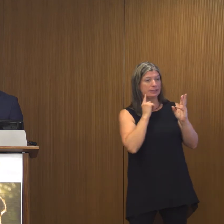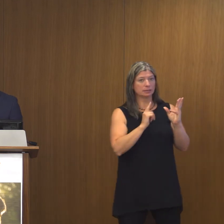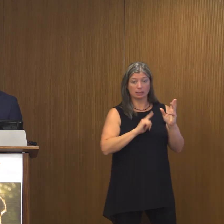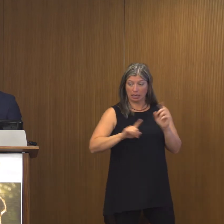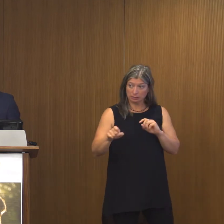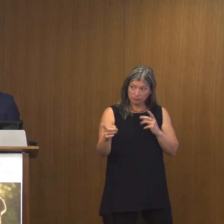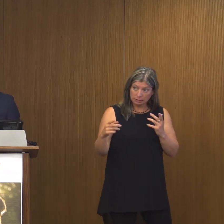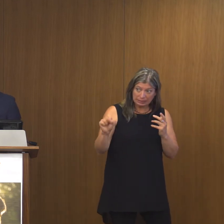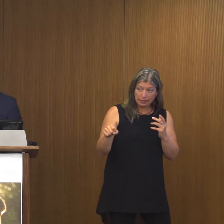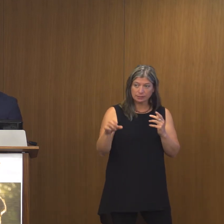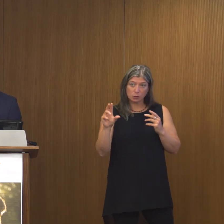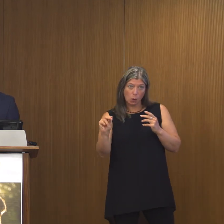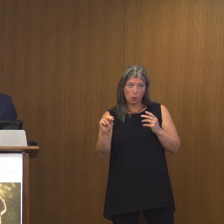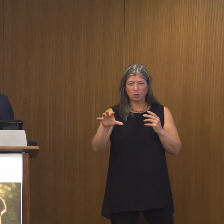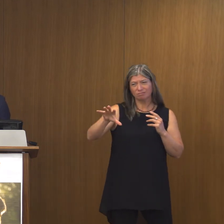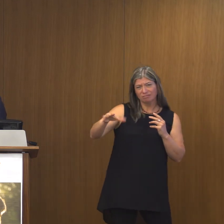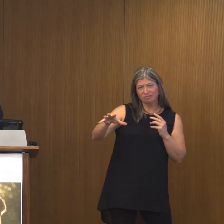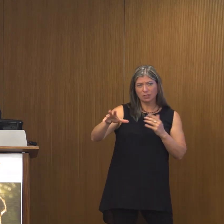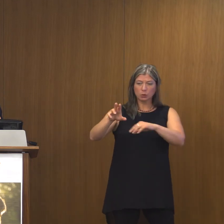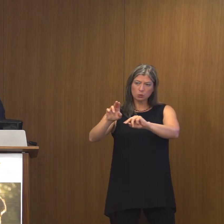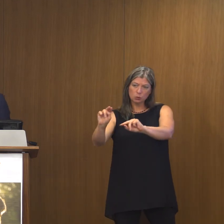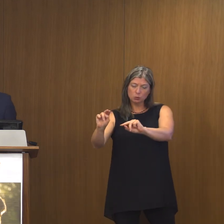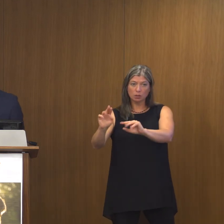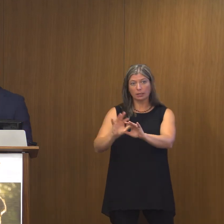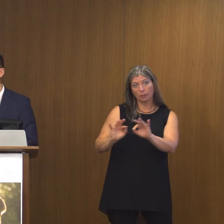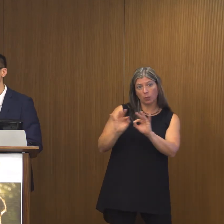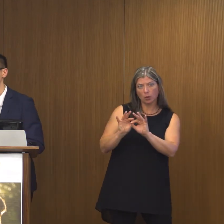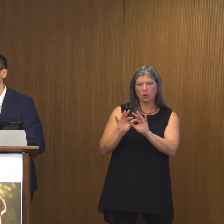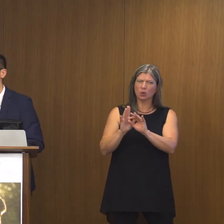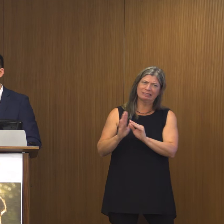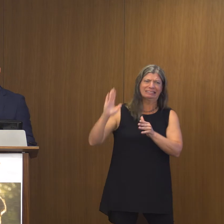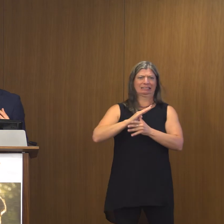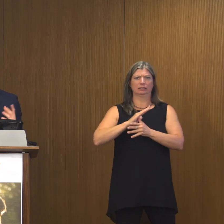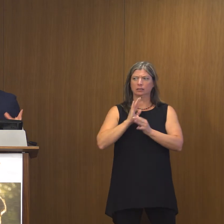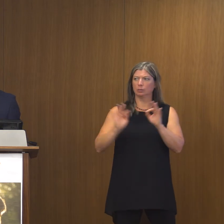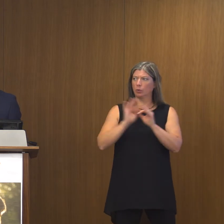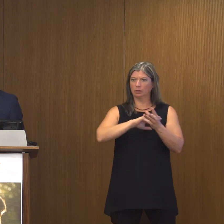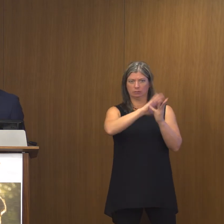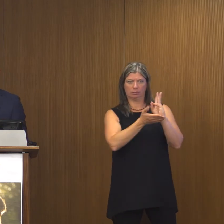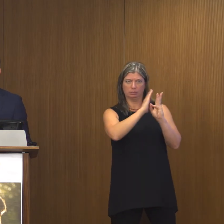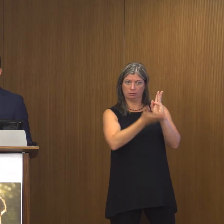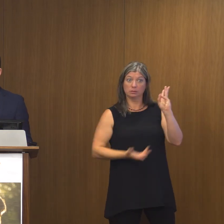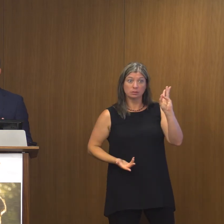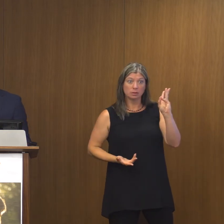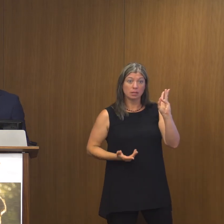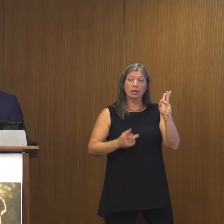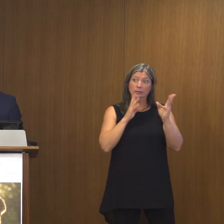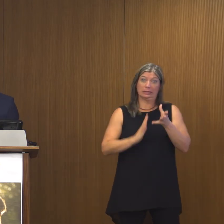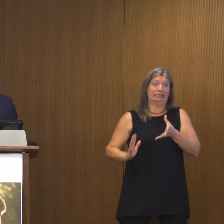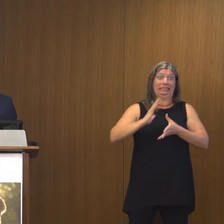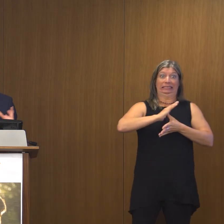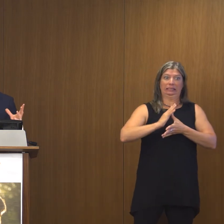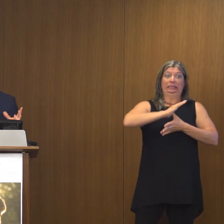priority, it's somewhat a priority, it's neutral, it's important, or very important. We grouped them so that the ones that were important or